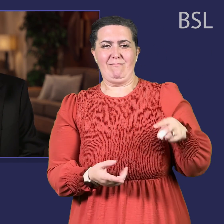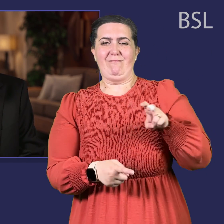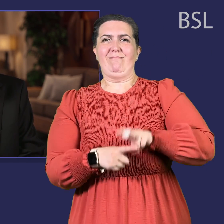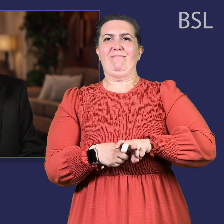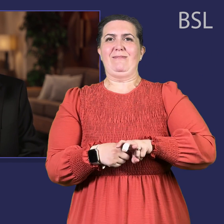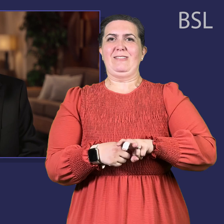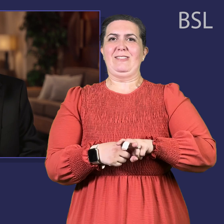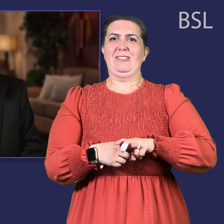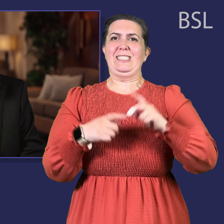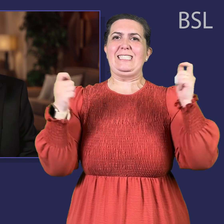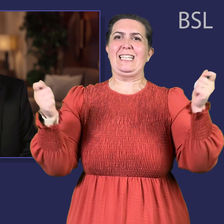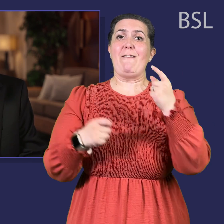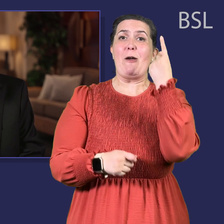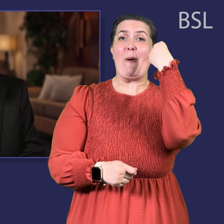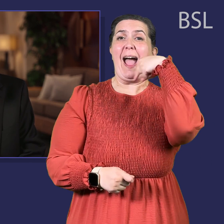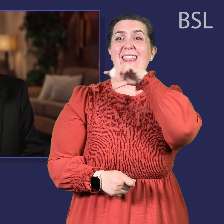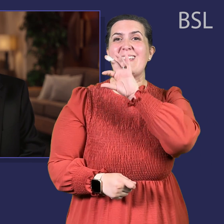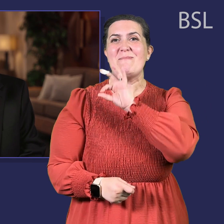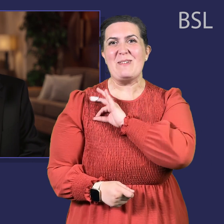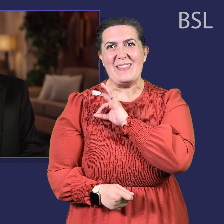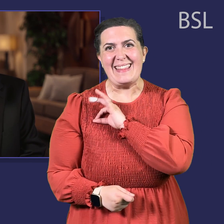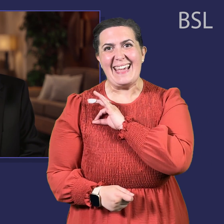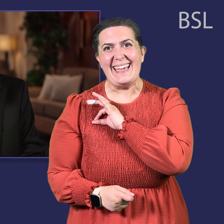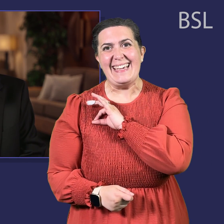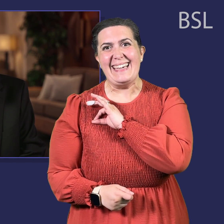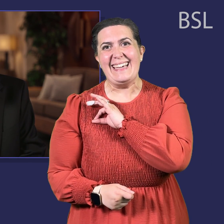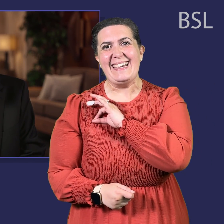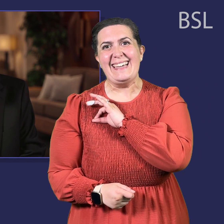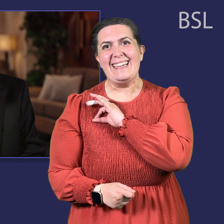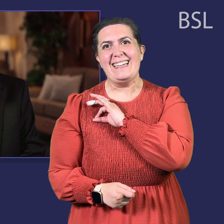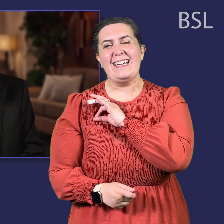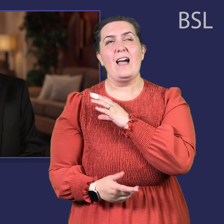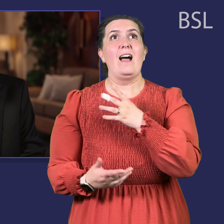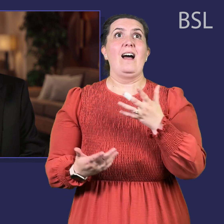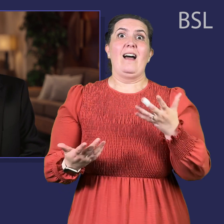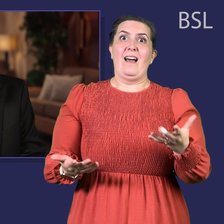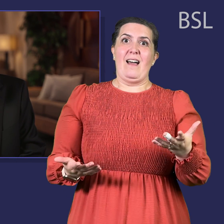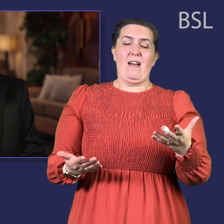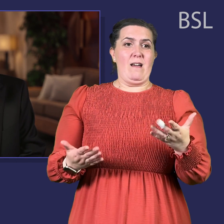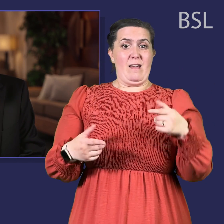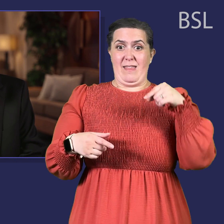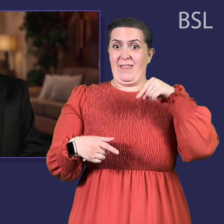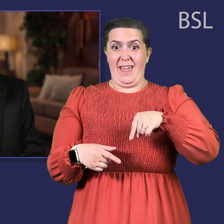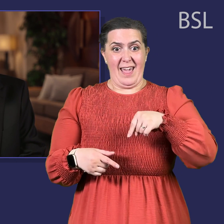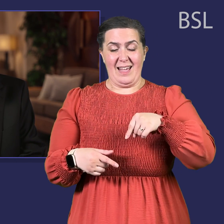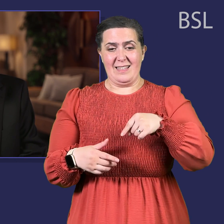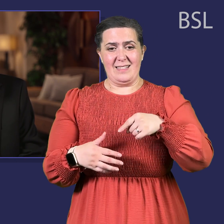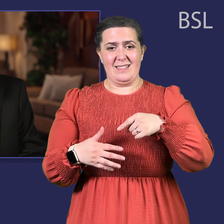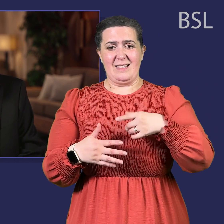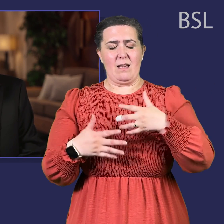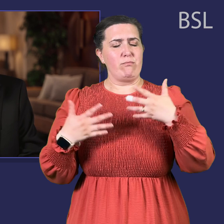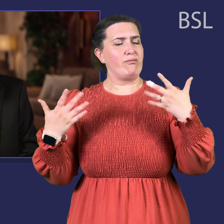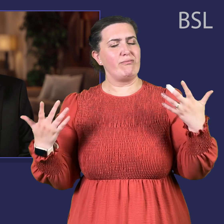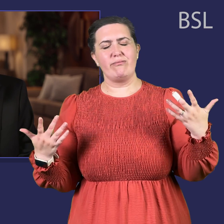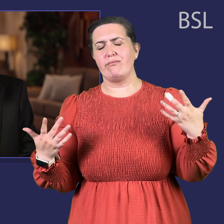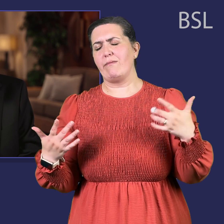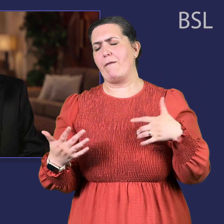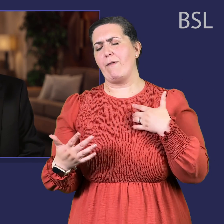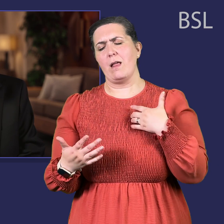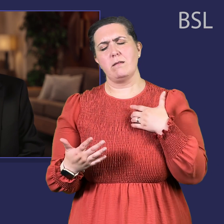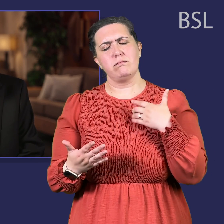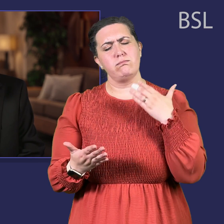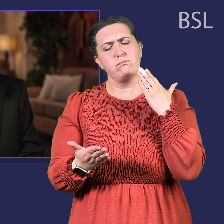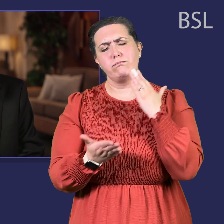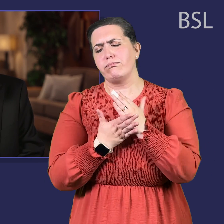here to celebrate my 100th birthday. For this and for many reasons, I